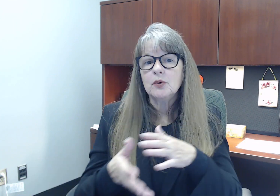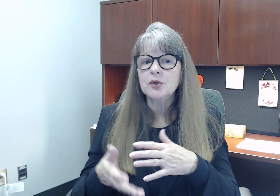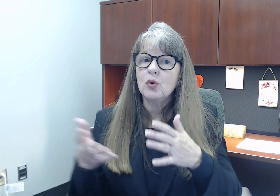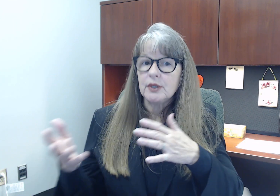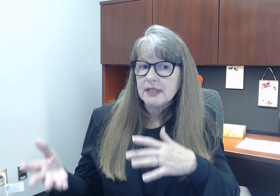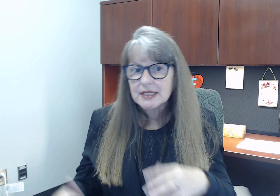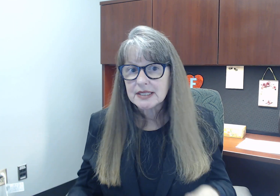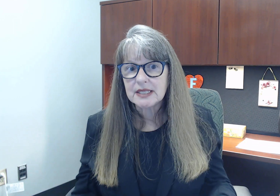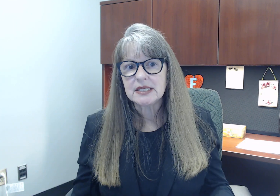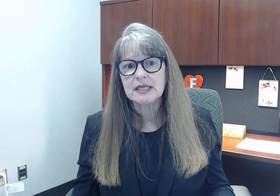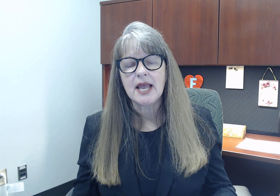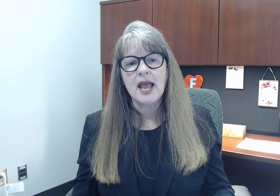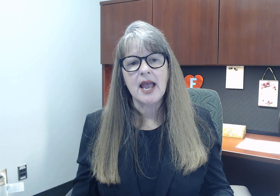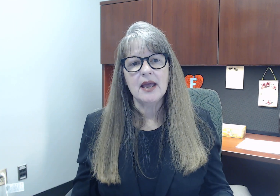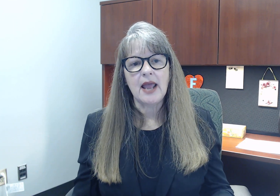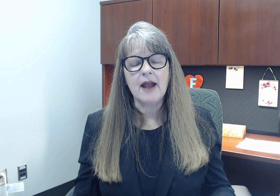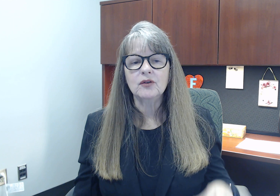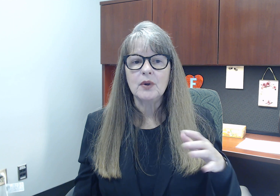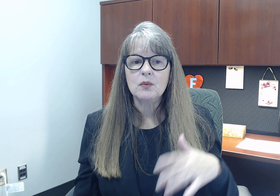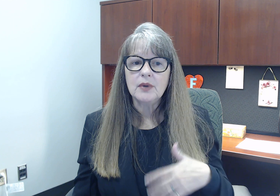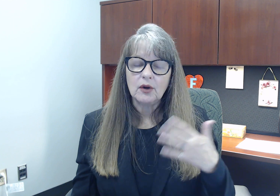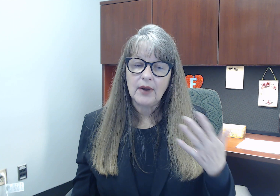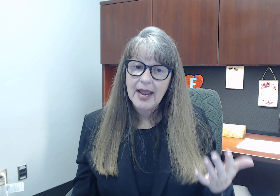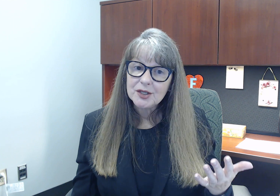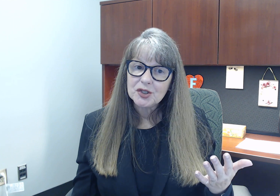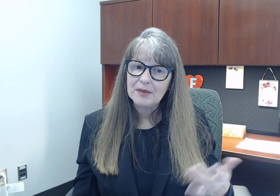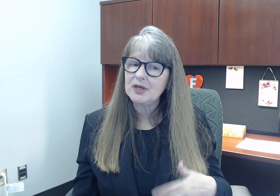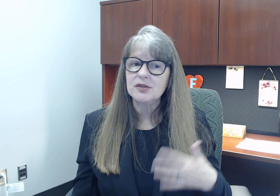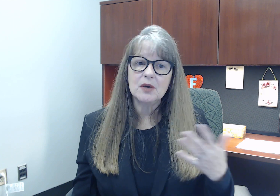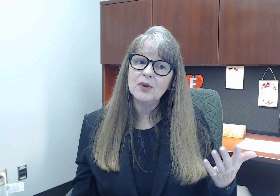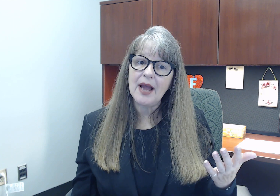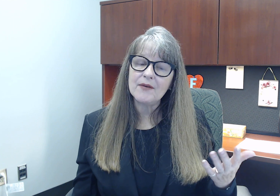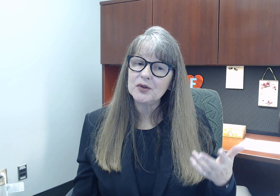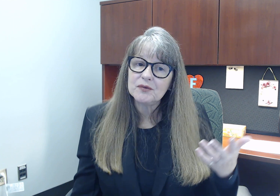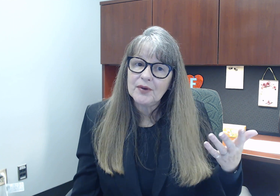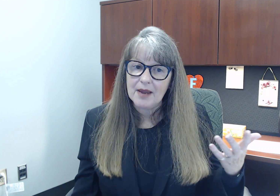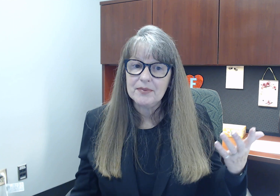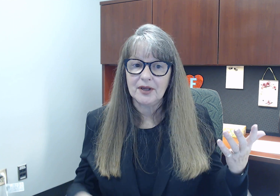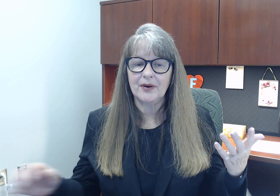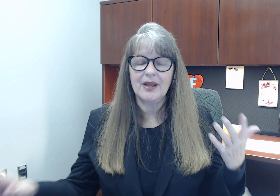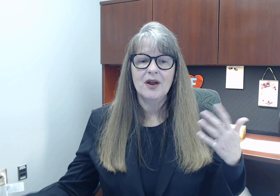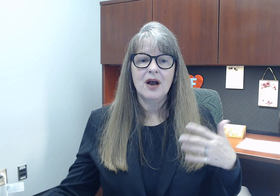more sentences and after we get our hand shapes, because then we'll have all this vocabulary